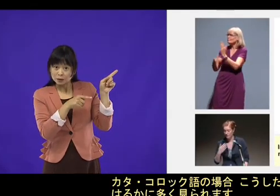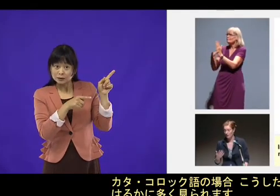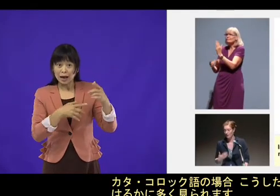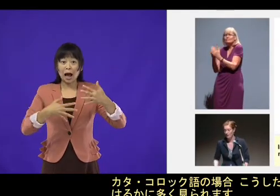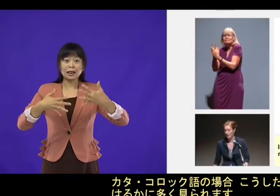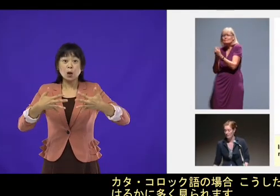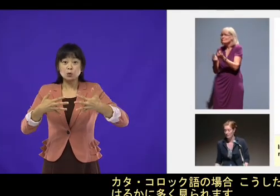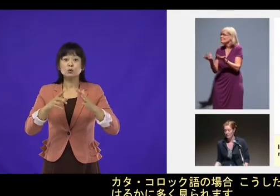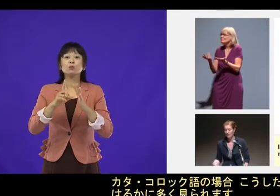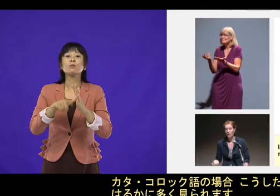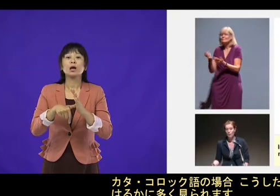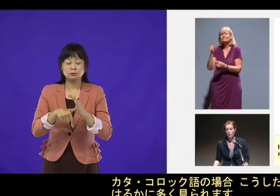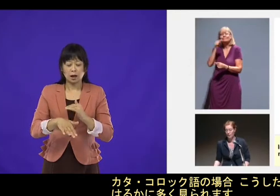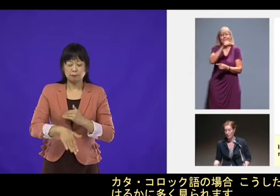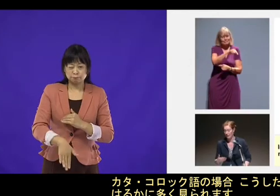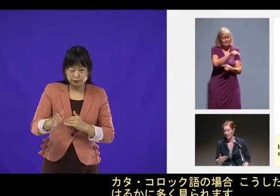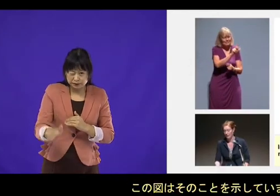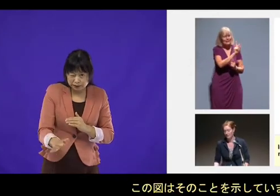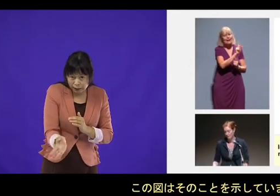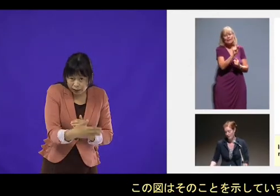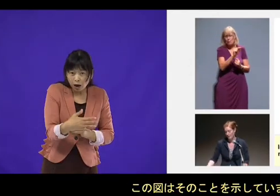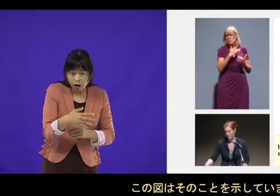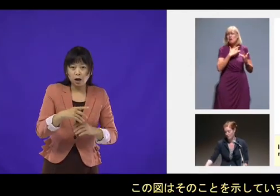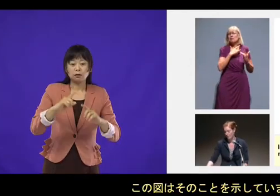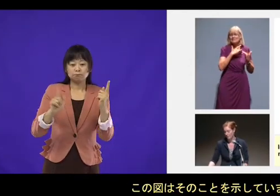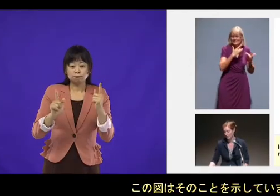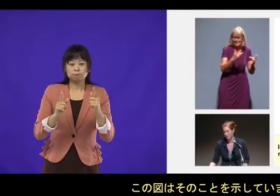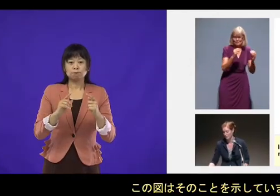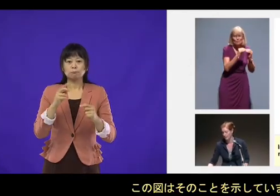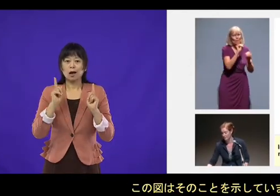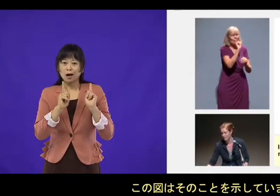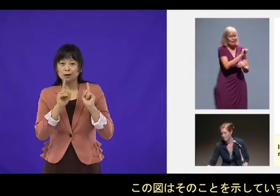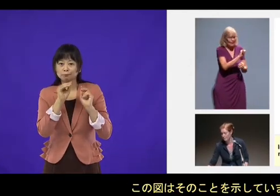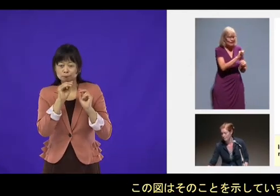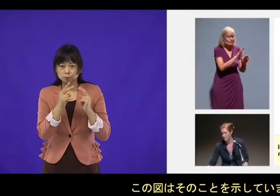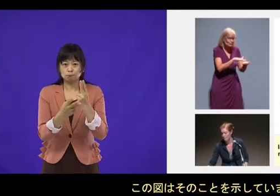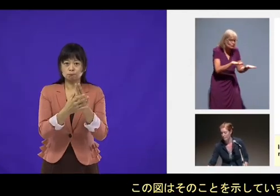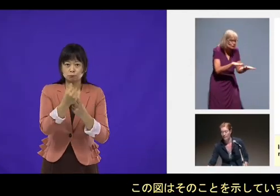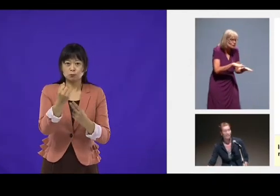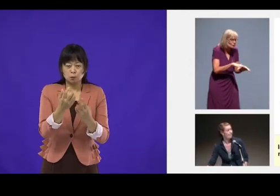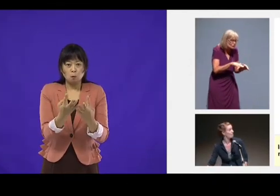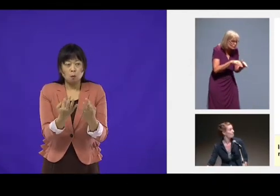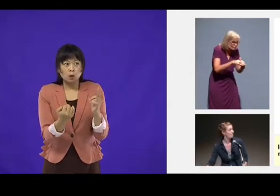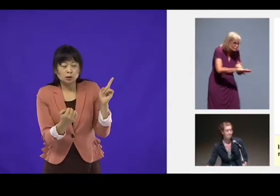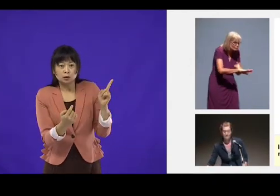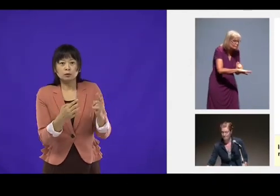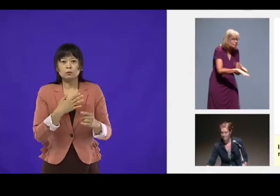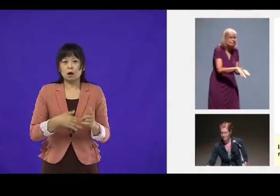Katakalok, this is far more common, and this diagram shows that.